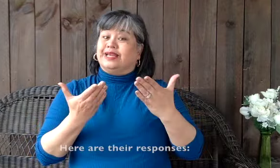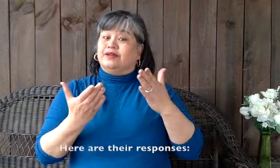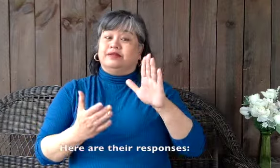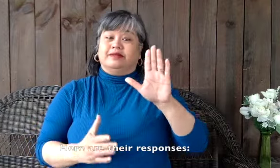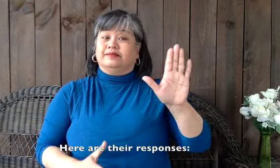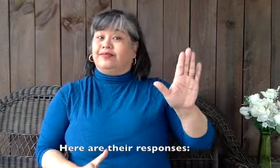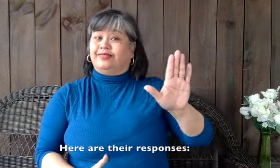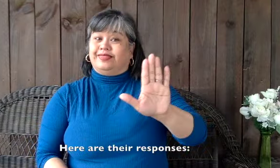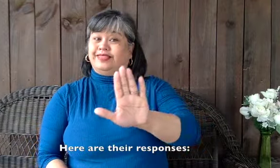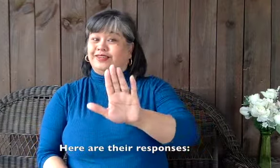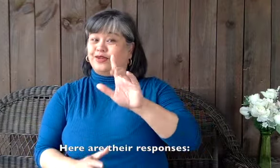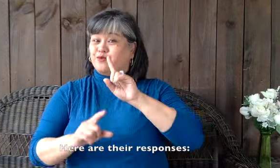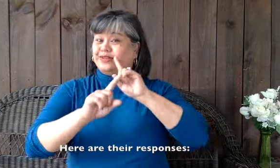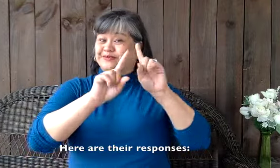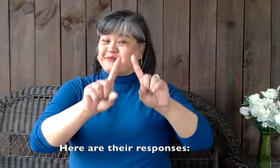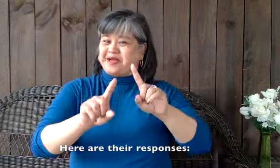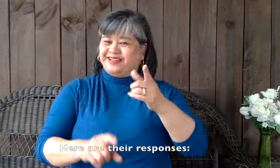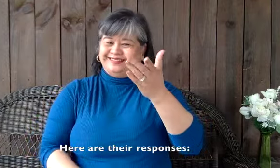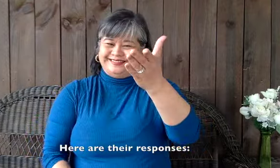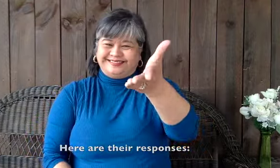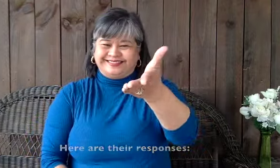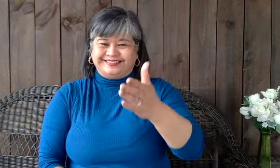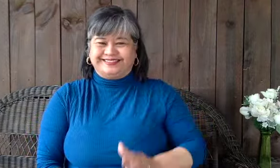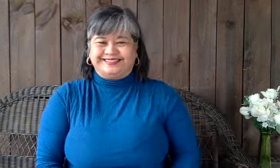disorder. And here are their responses.